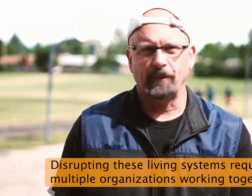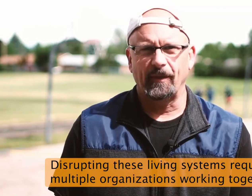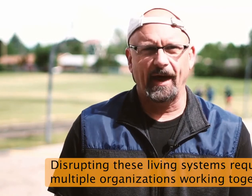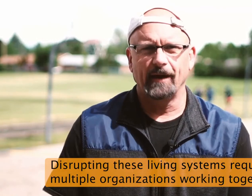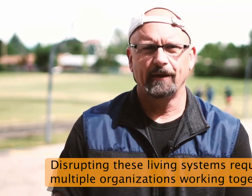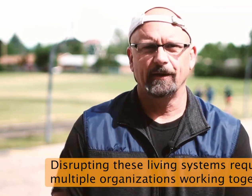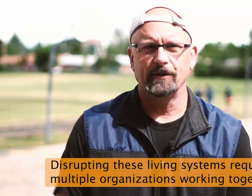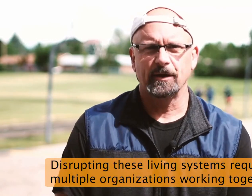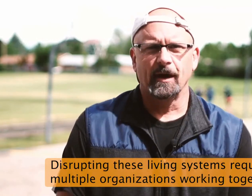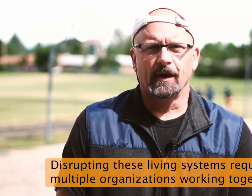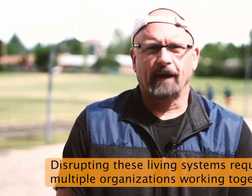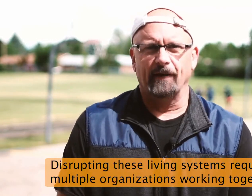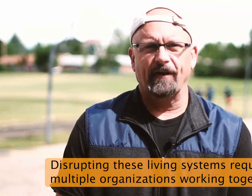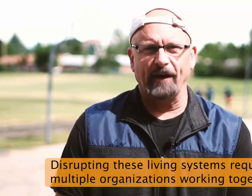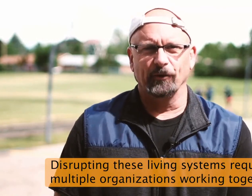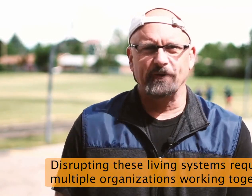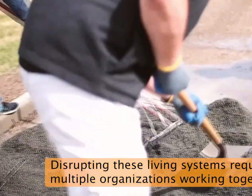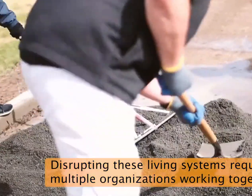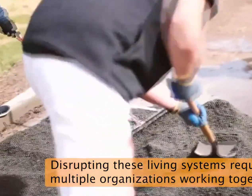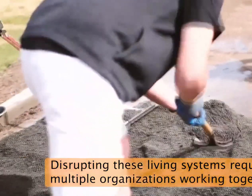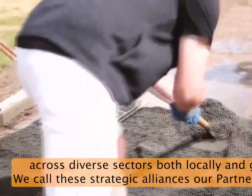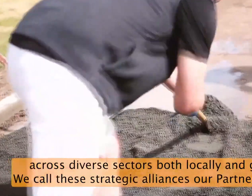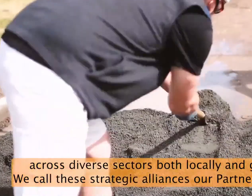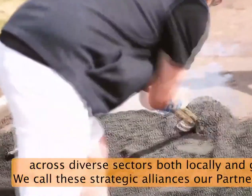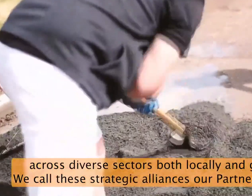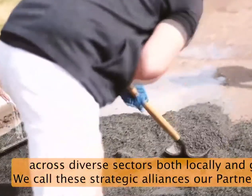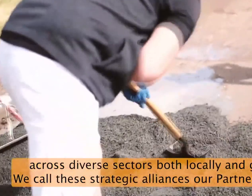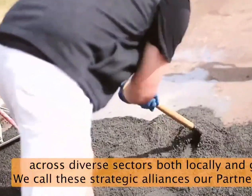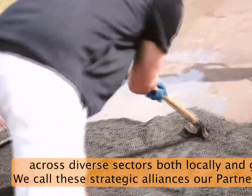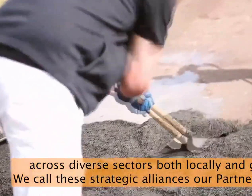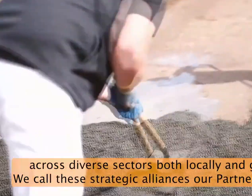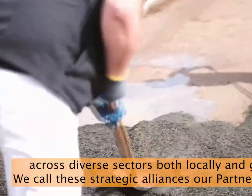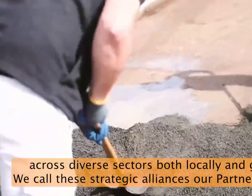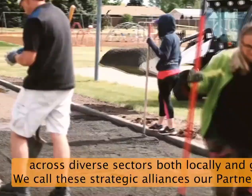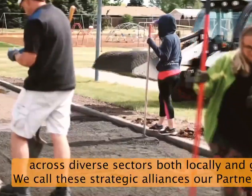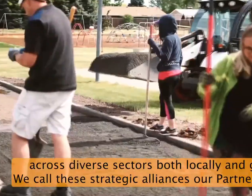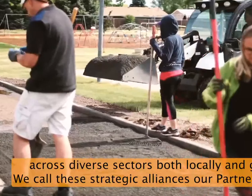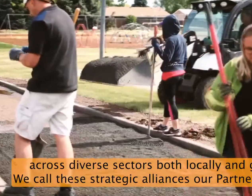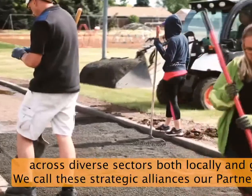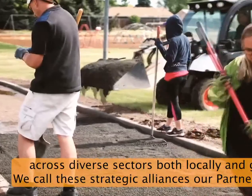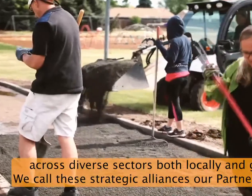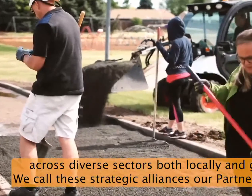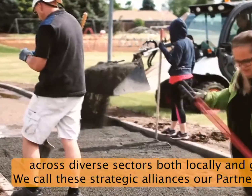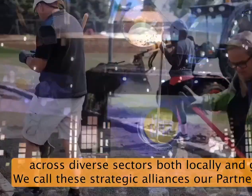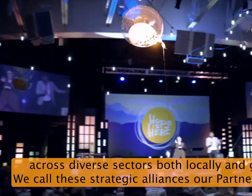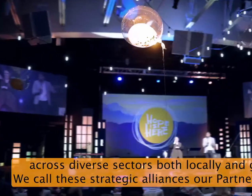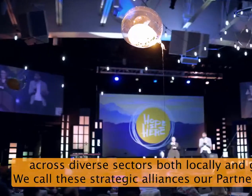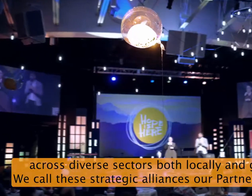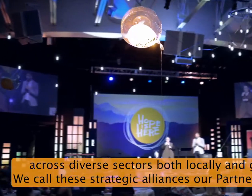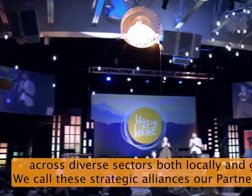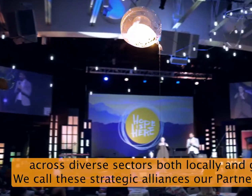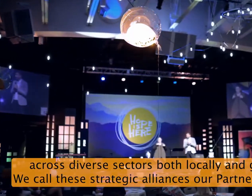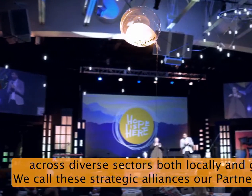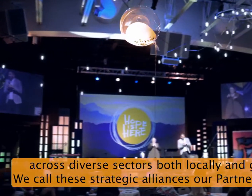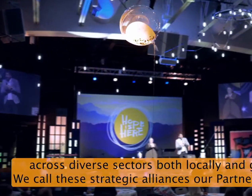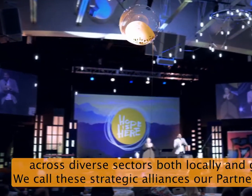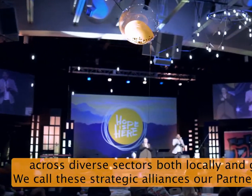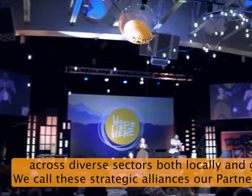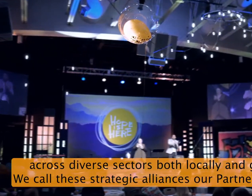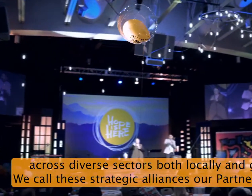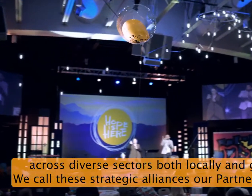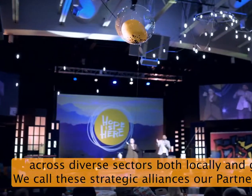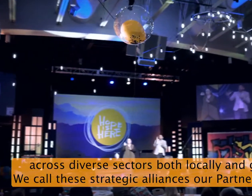requires multiple organizations working together across diverse sectors, both locally and globally. We call